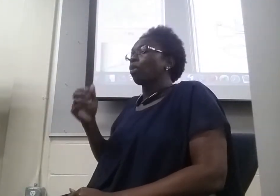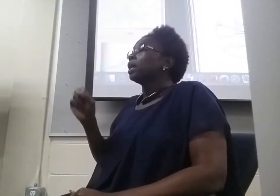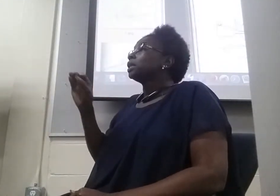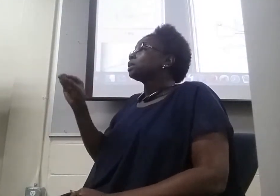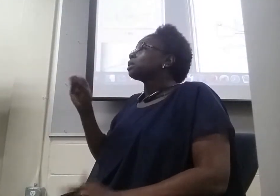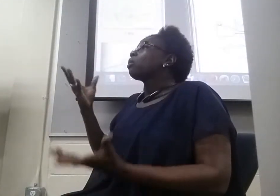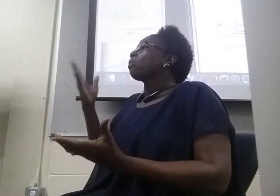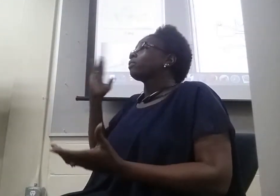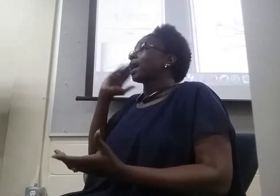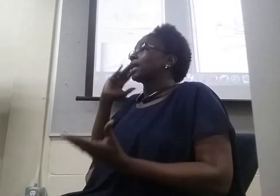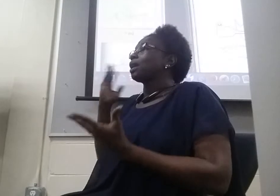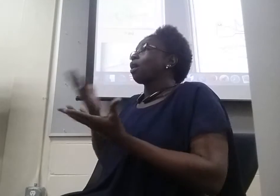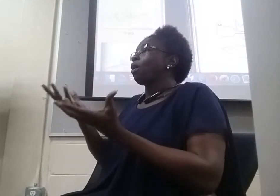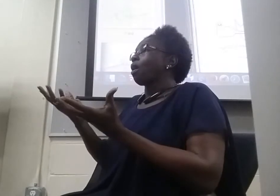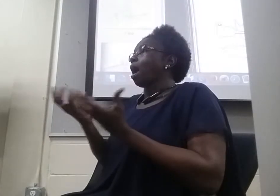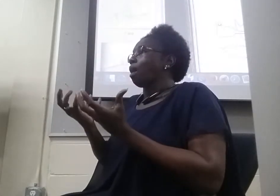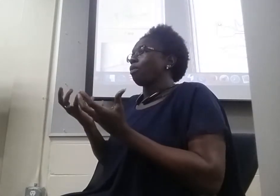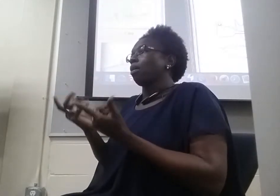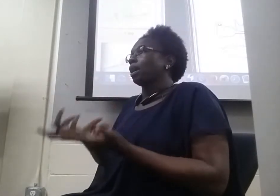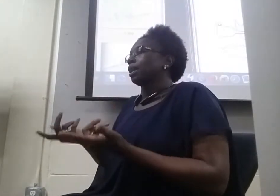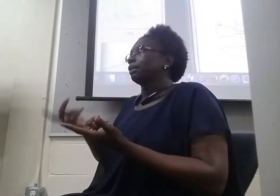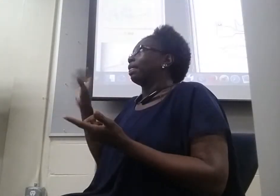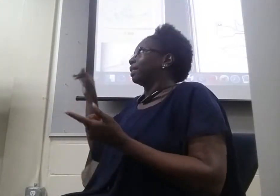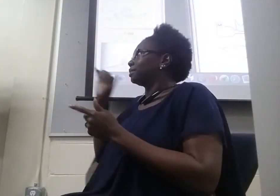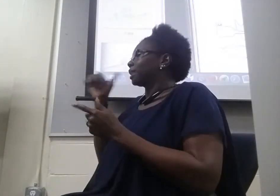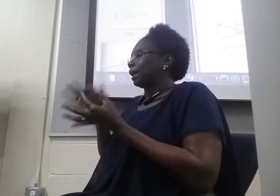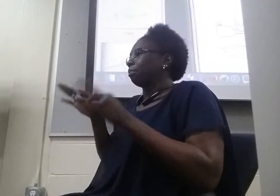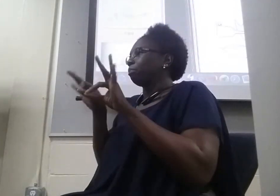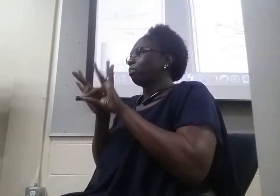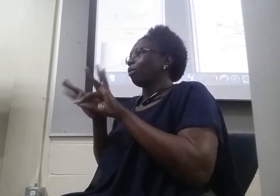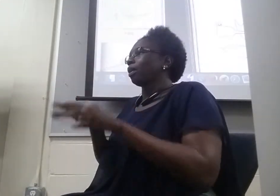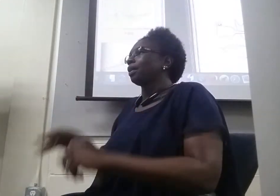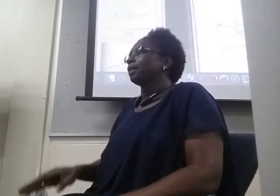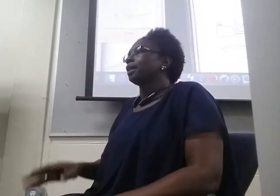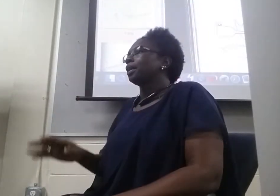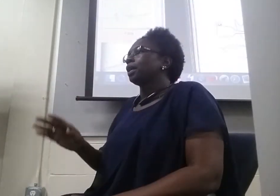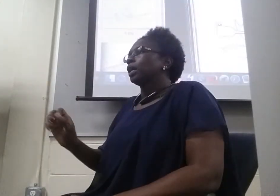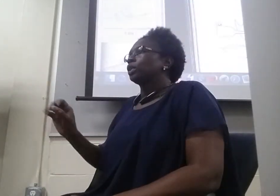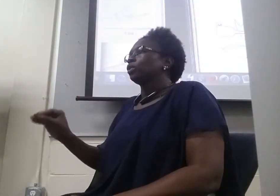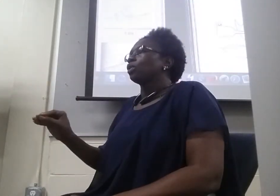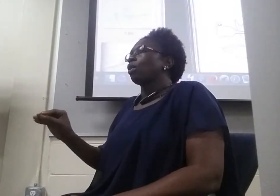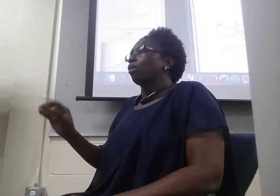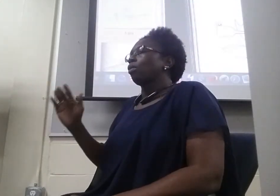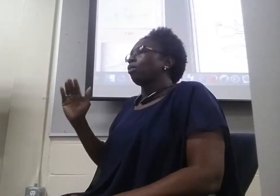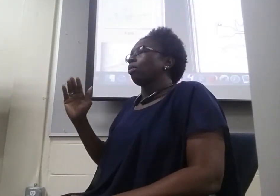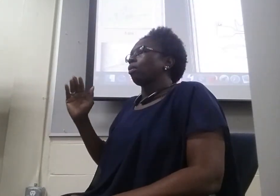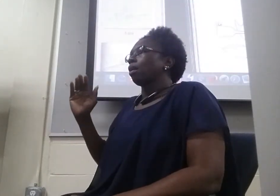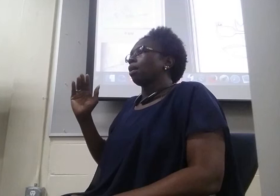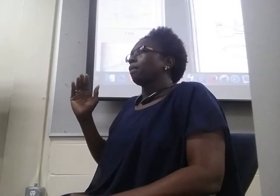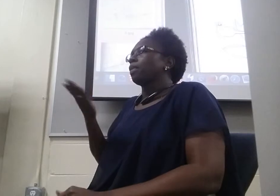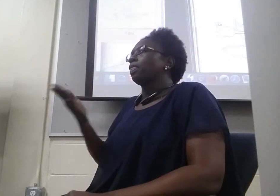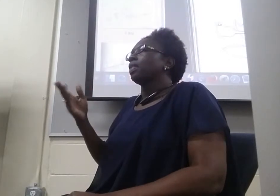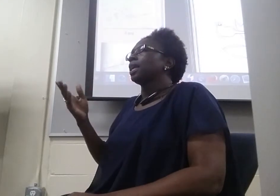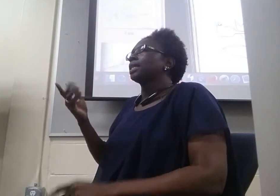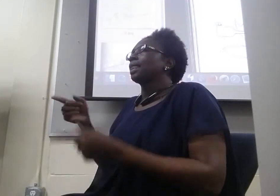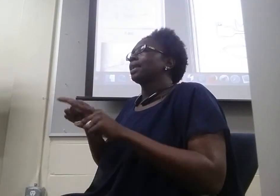wanted some, that's not relevant, but in there you know that's what happens. Stuff just kind of bangs against each other. So I want to do